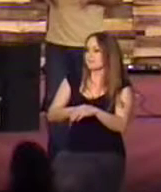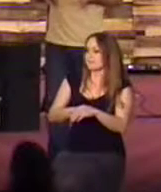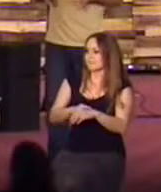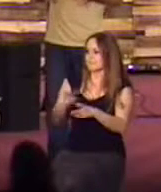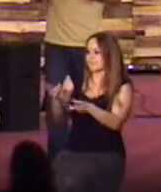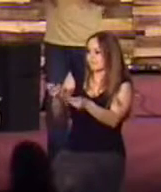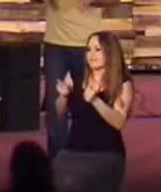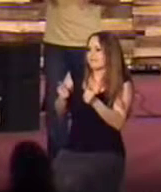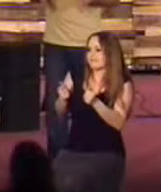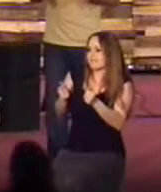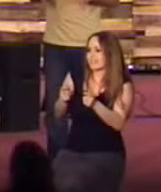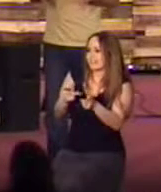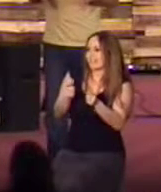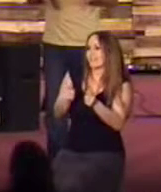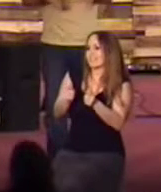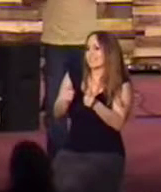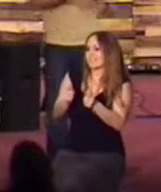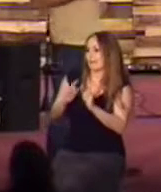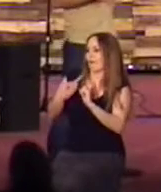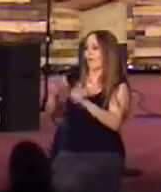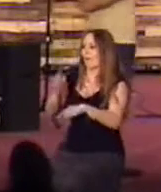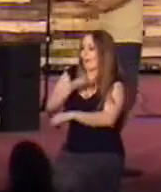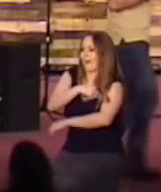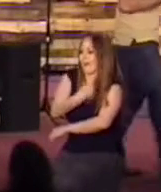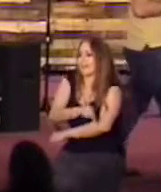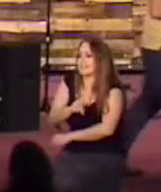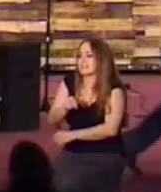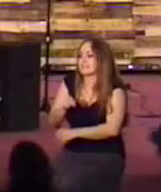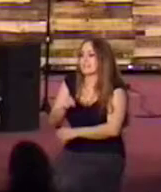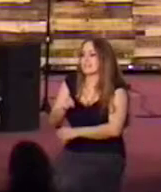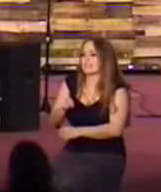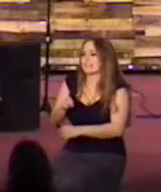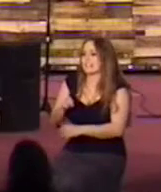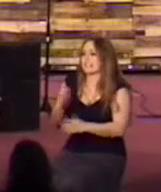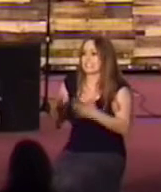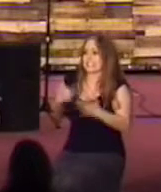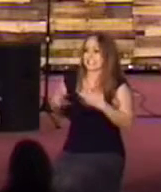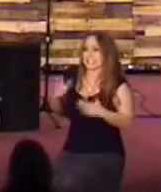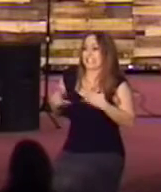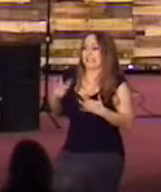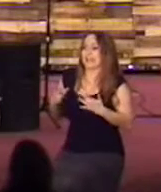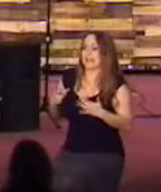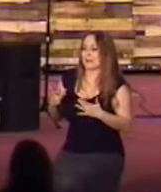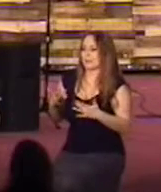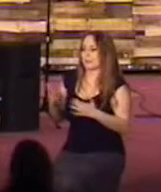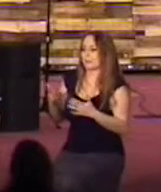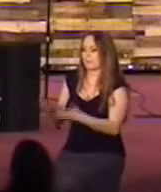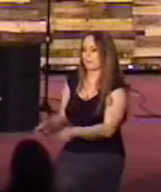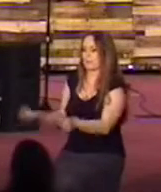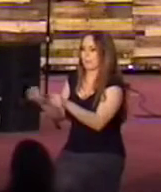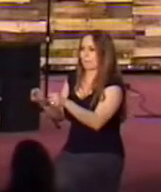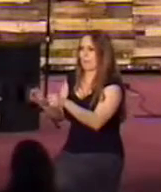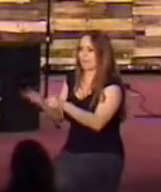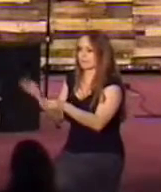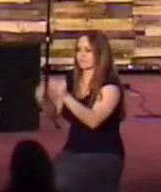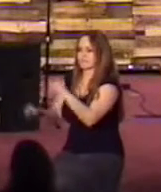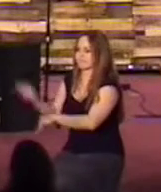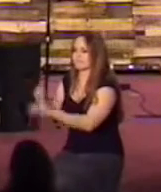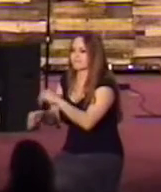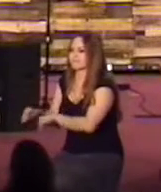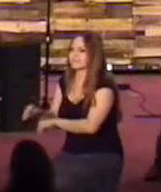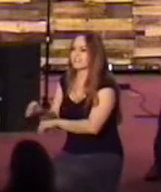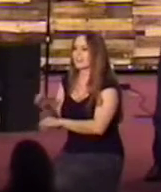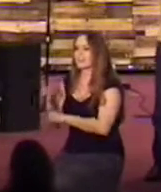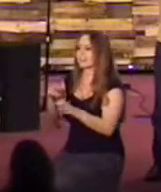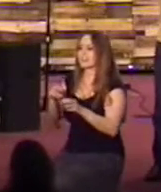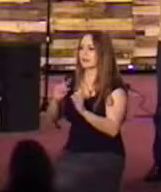you know, going to the hospital. The go time, that excitement, man, the bag was packed, we were ready to go, we're at the hospital, we're in the parking lot, we're